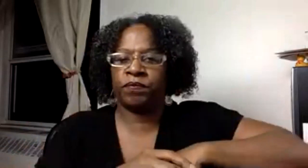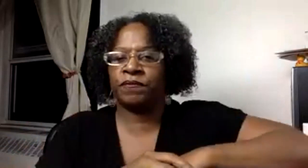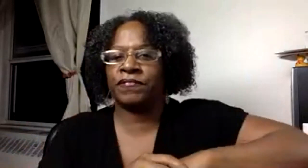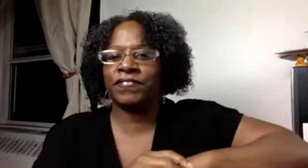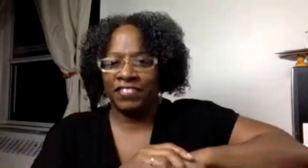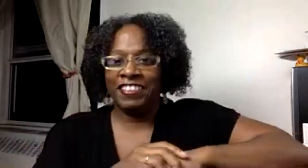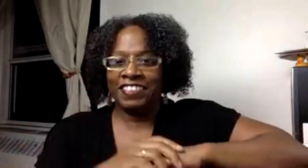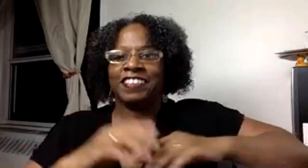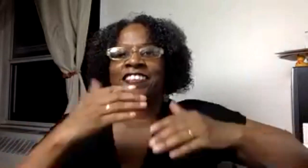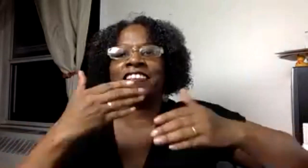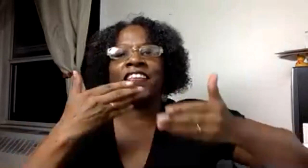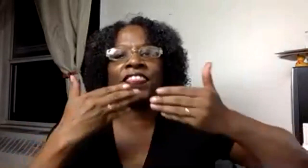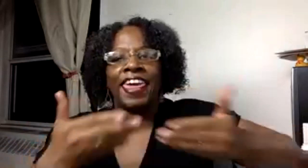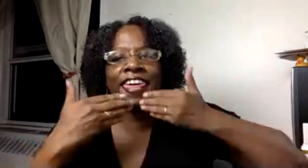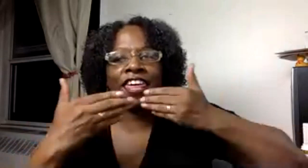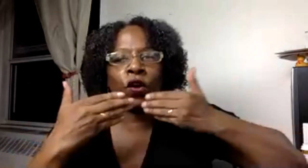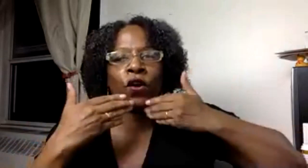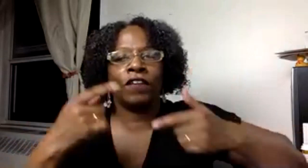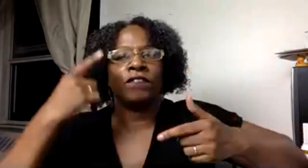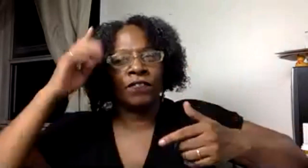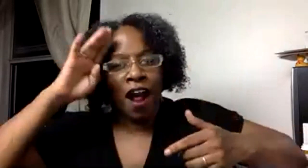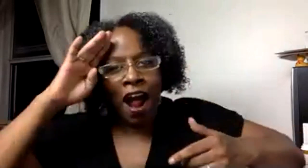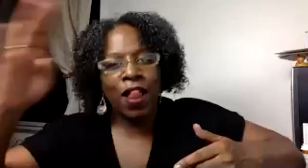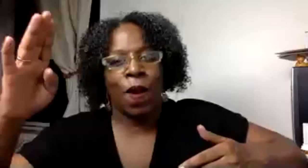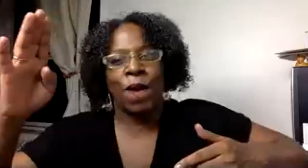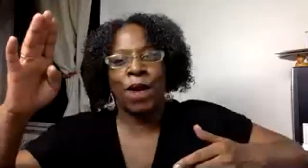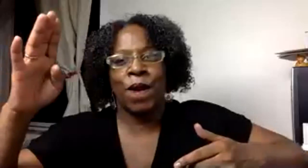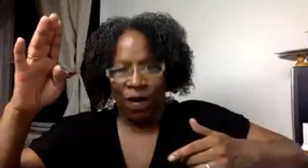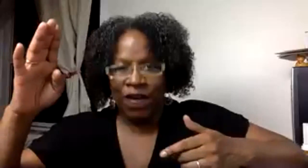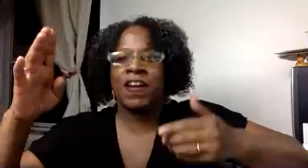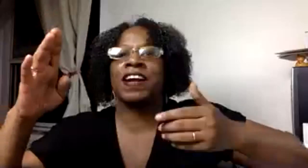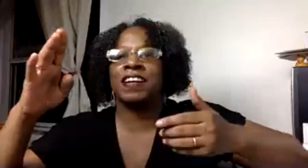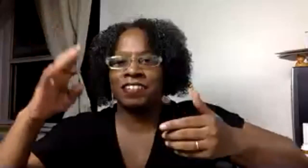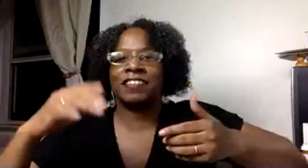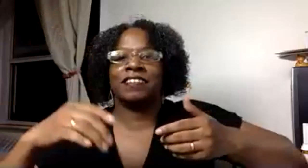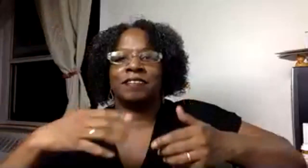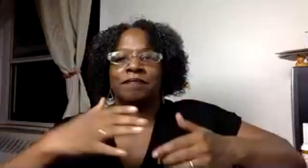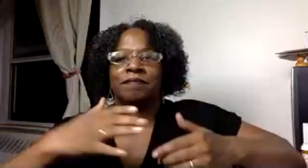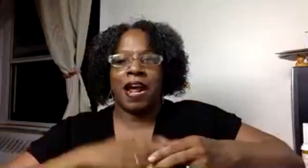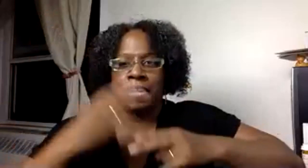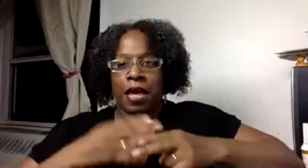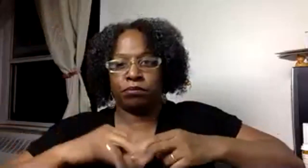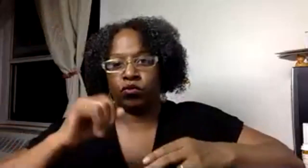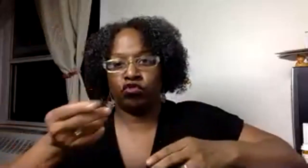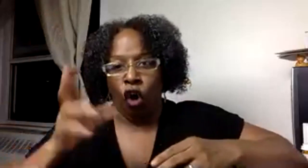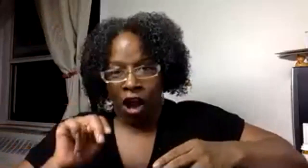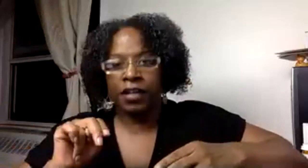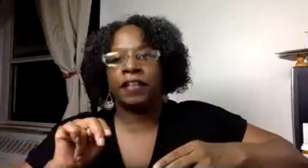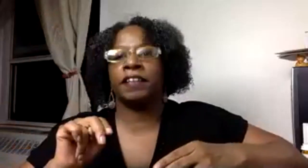you sign and I will mirror you. All right, so John is saying, hello, thank you. My name